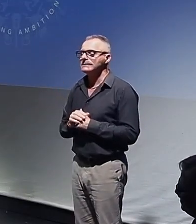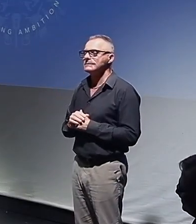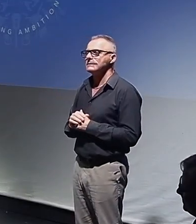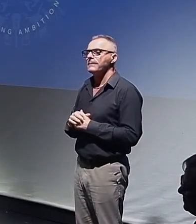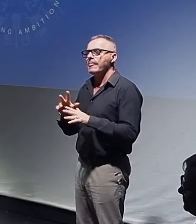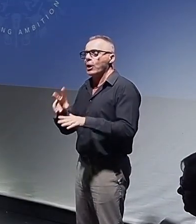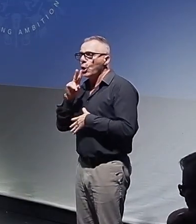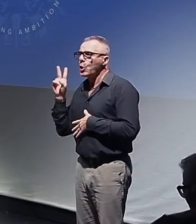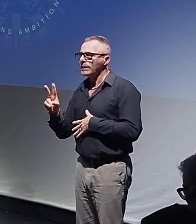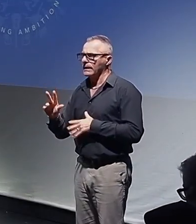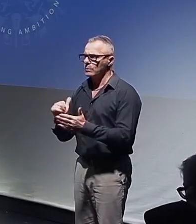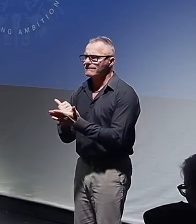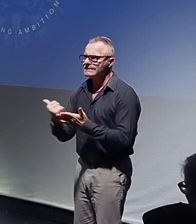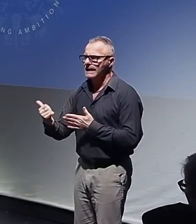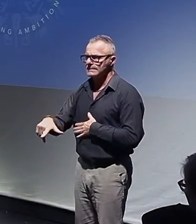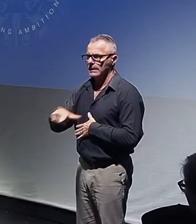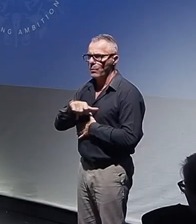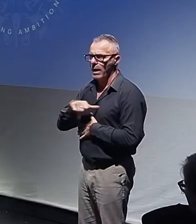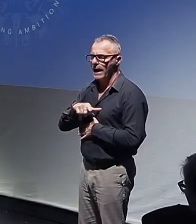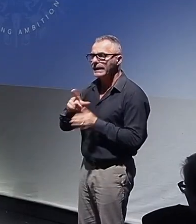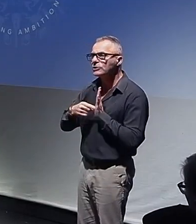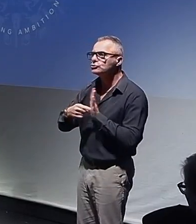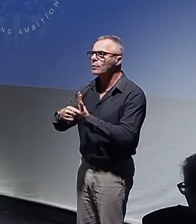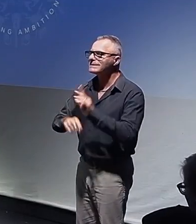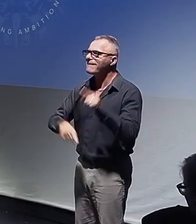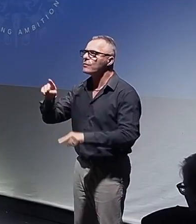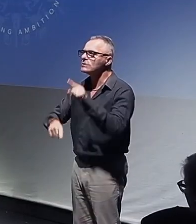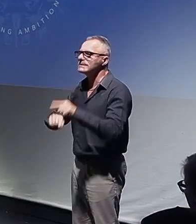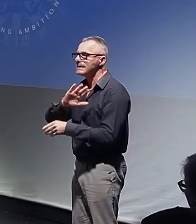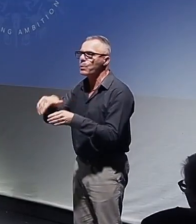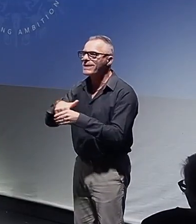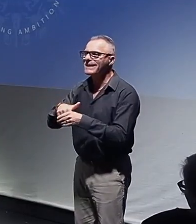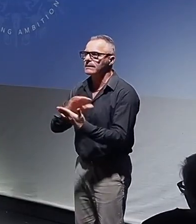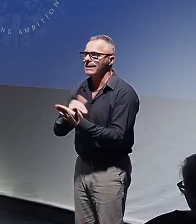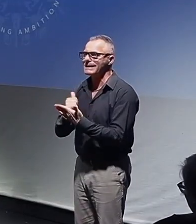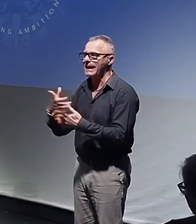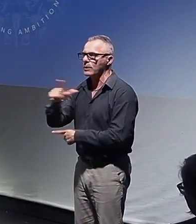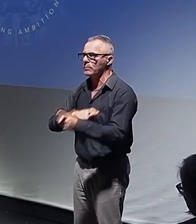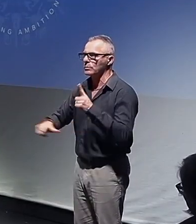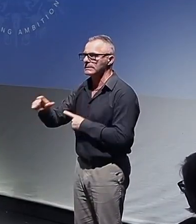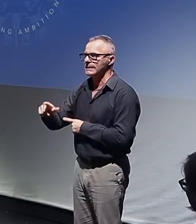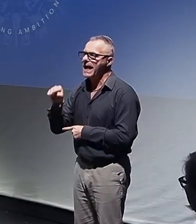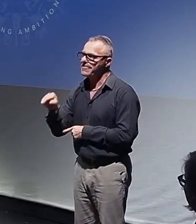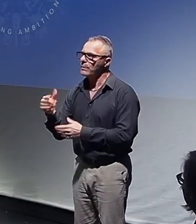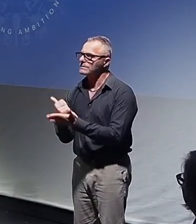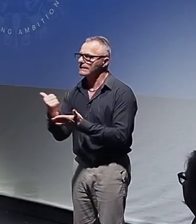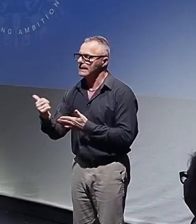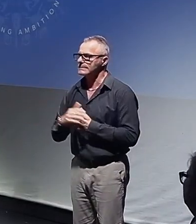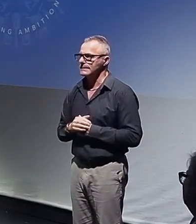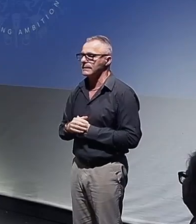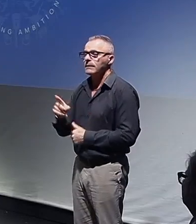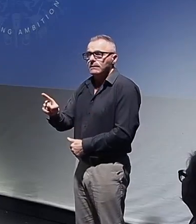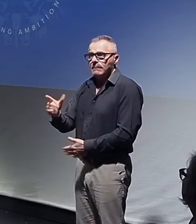I thought, was brilliant because it actually showed the diversity within the gay community, and that was brilliant. And actually, I